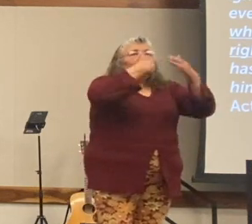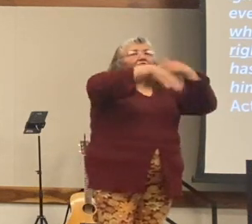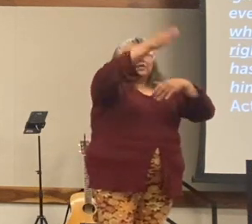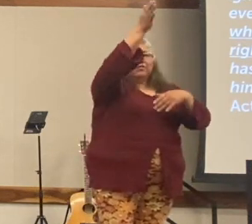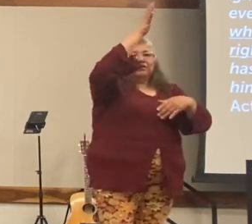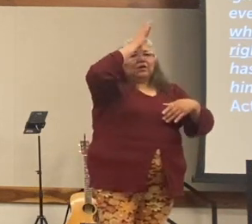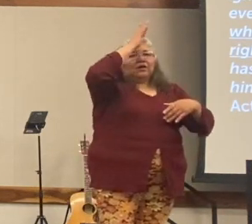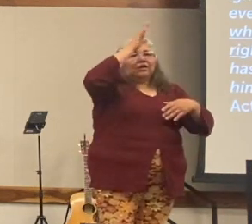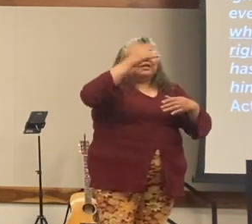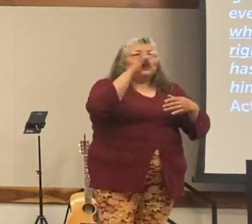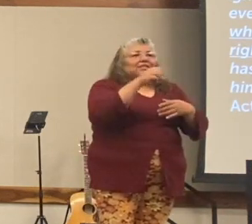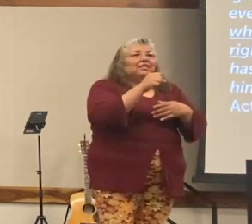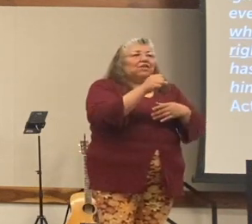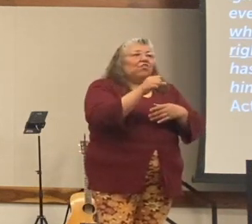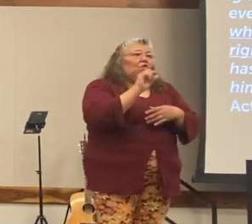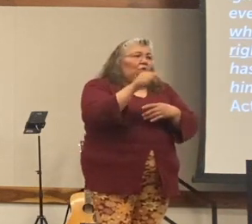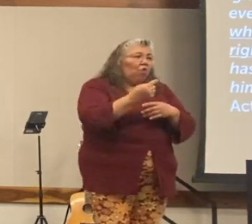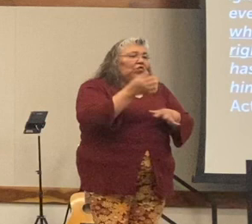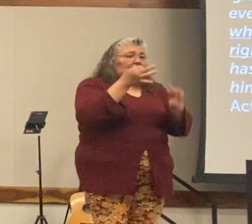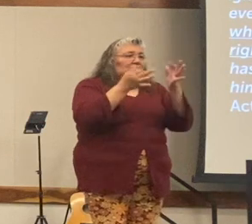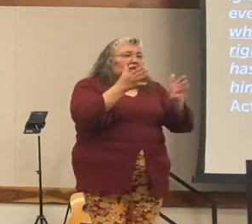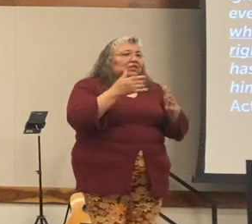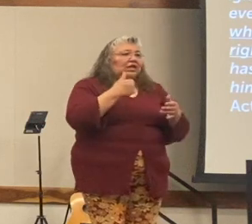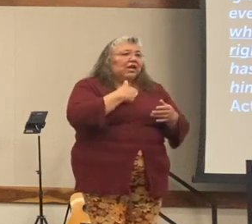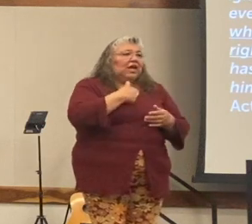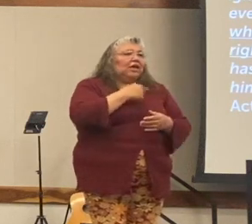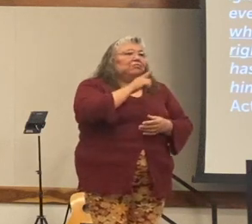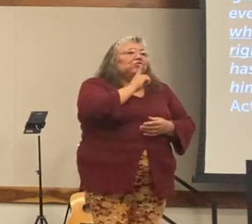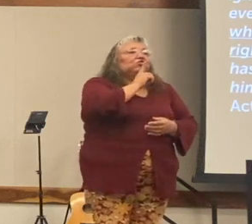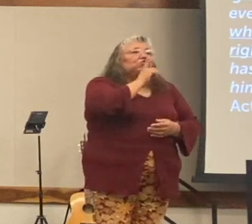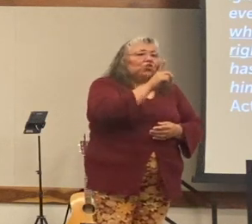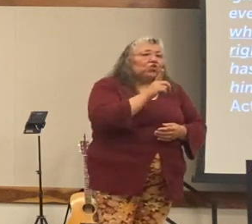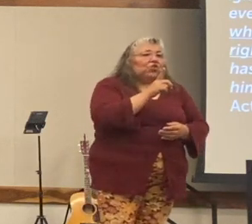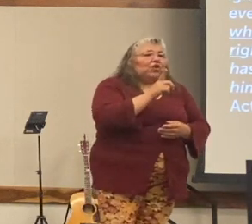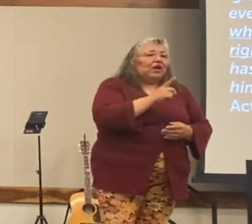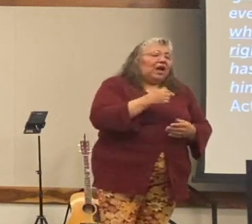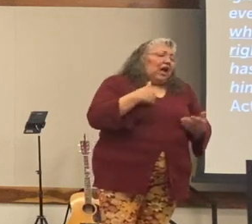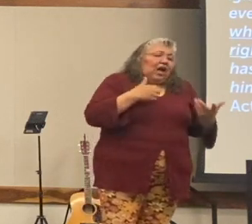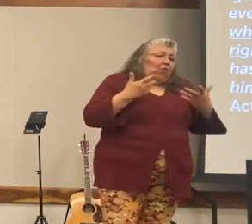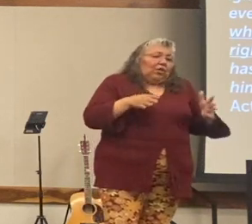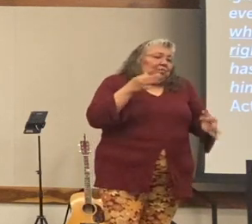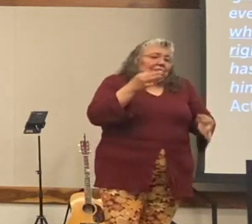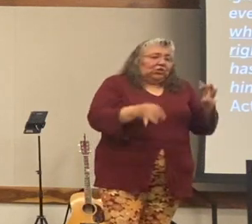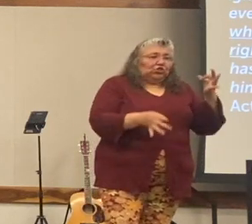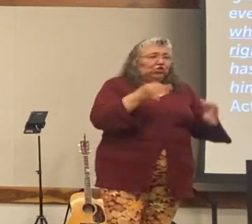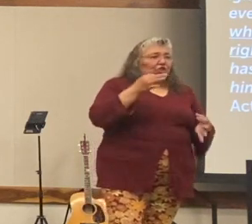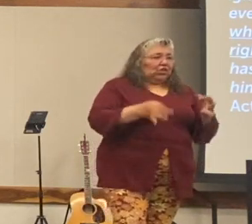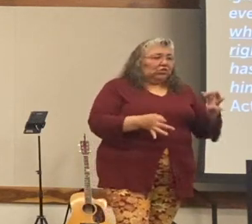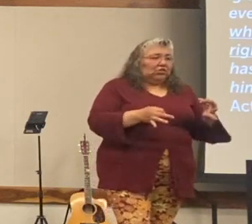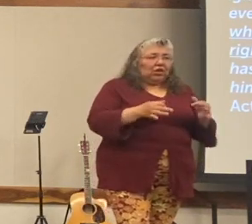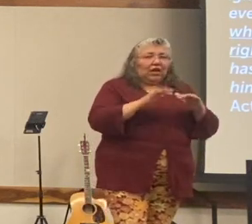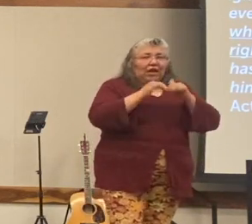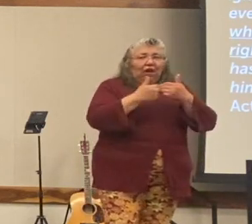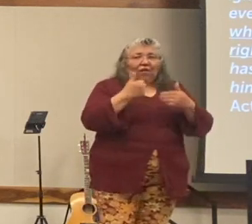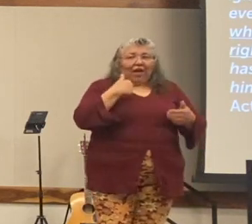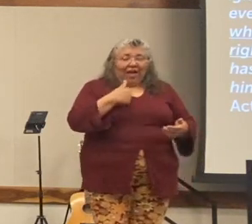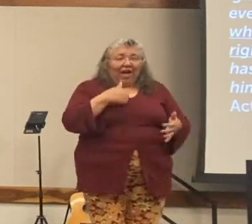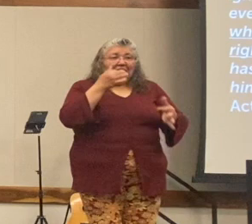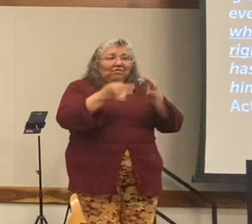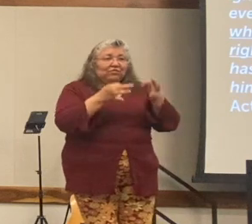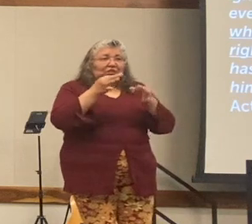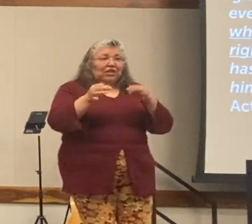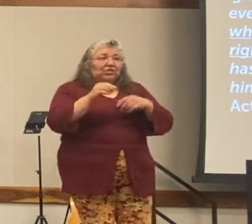the only judge. And I'm sure that I don't want to be judged on how I have